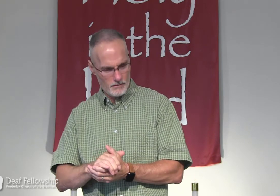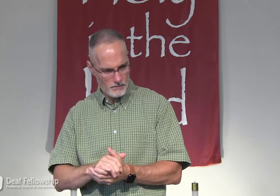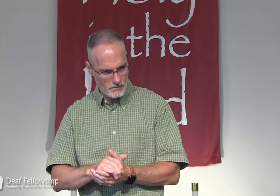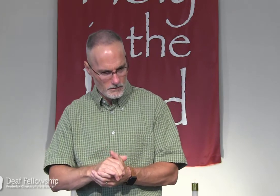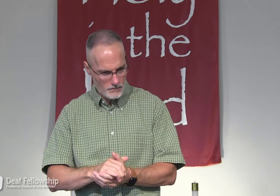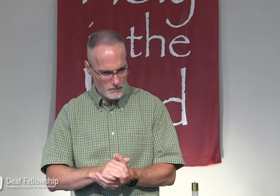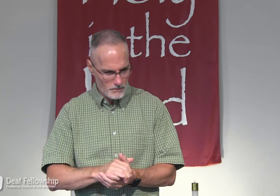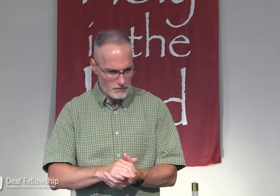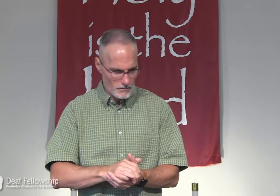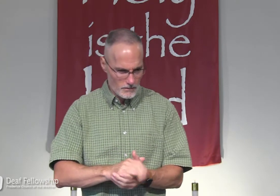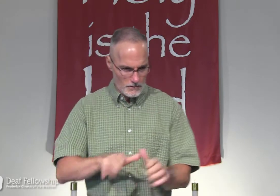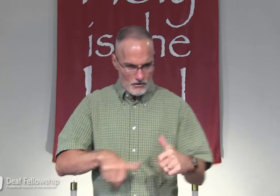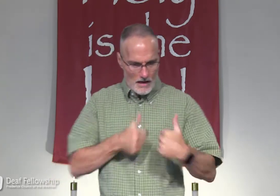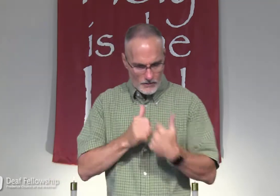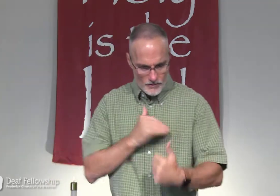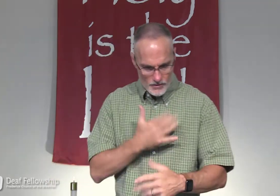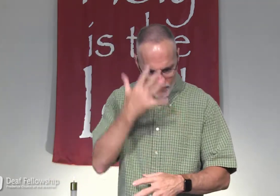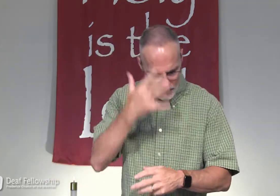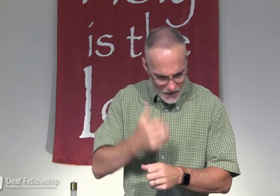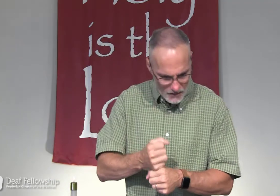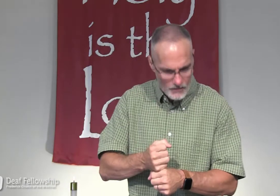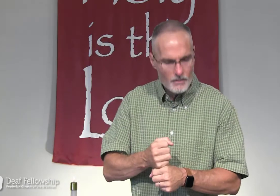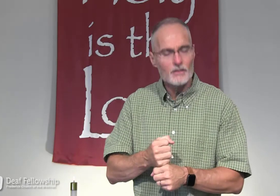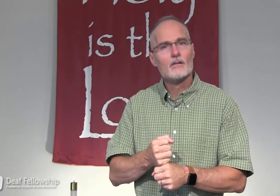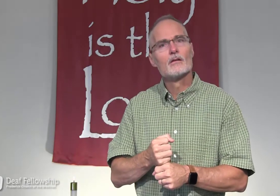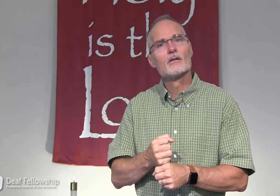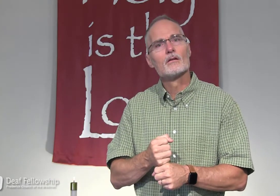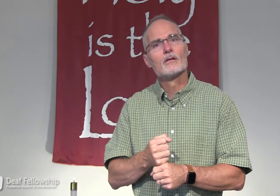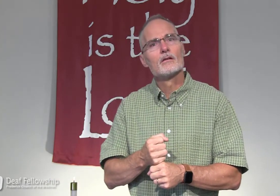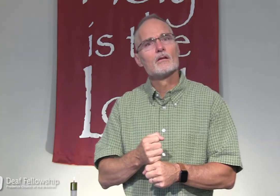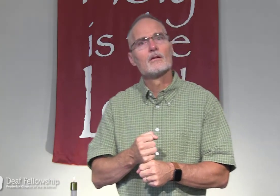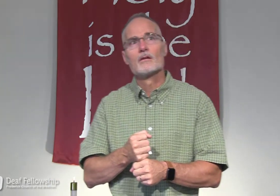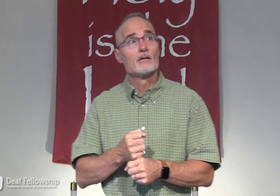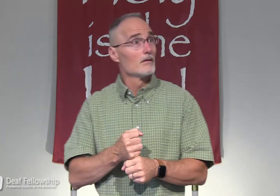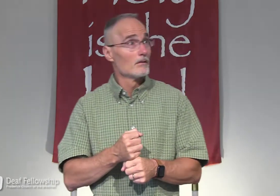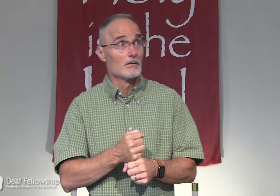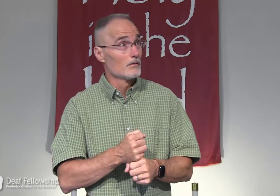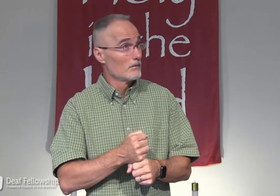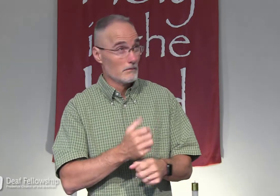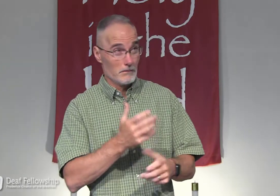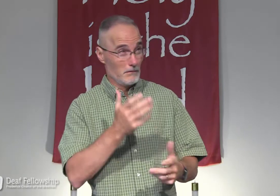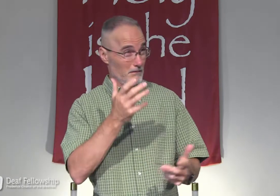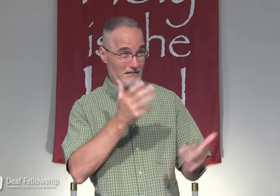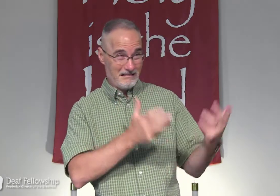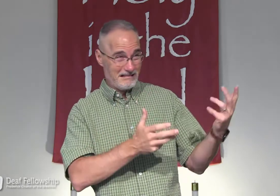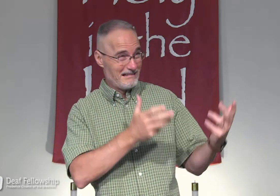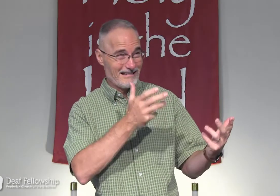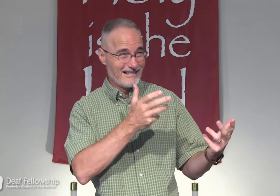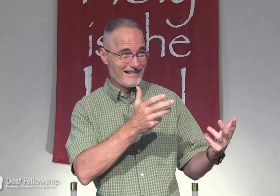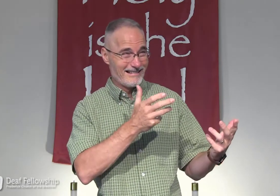can possibly fit with what we believe. It challenges our faith.